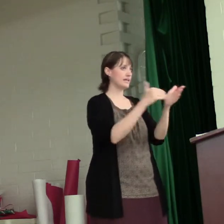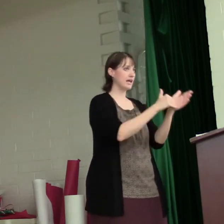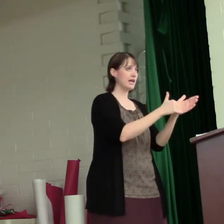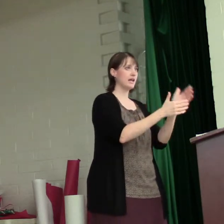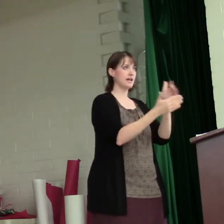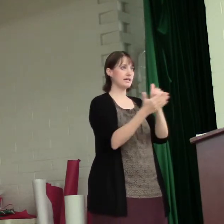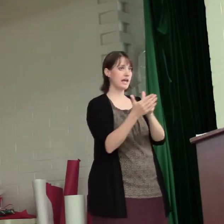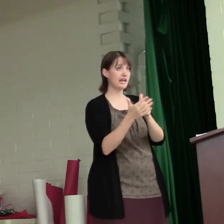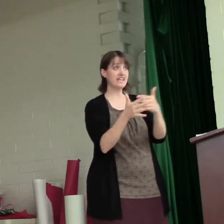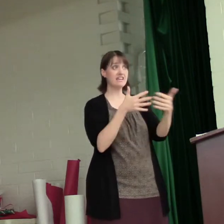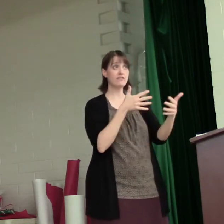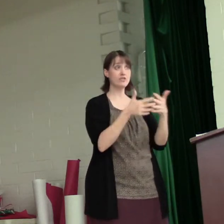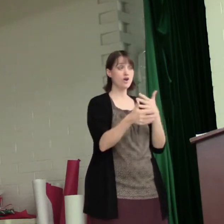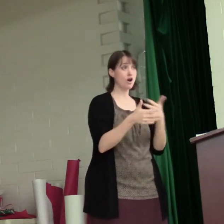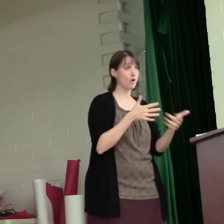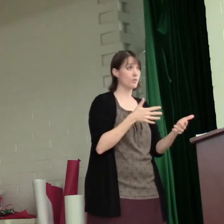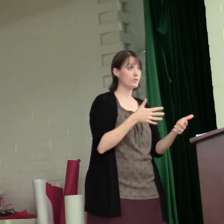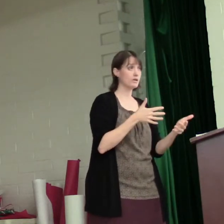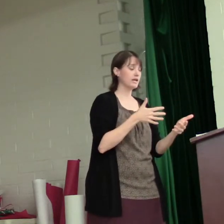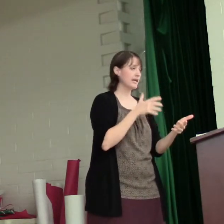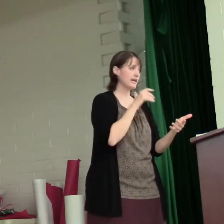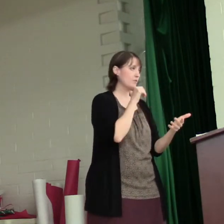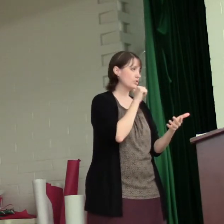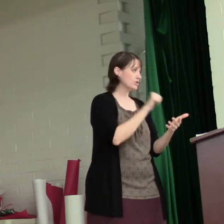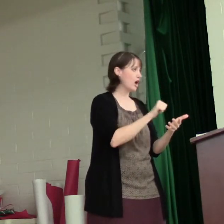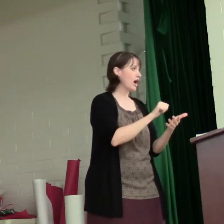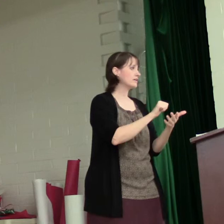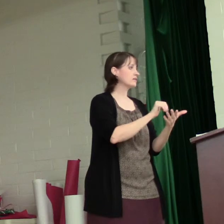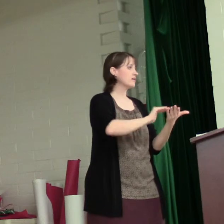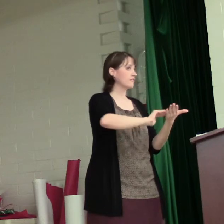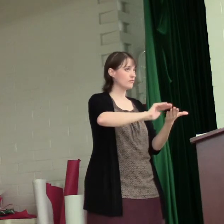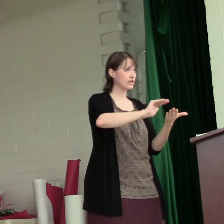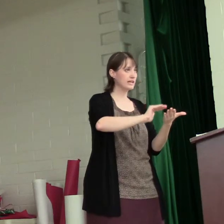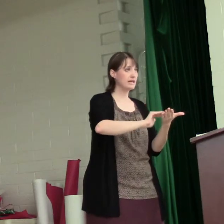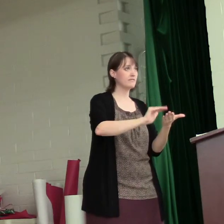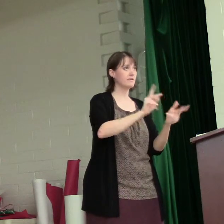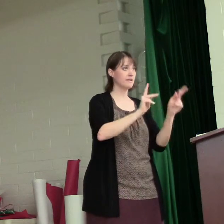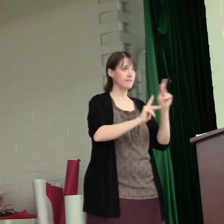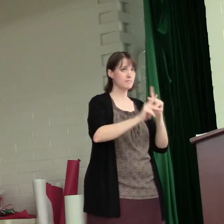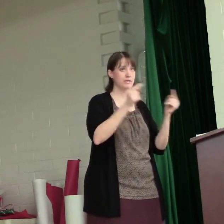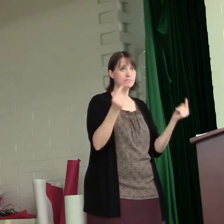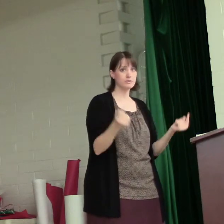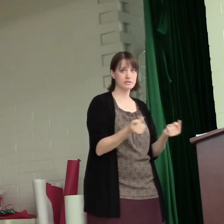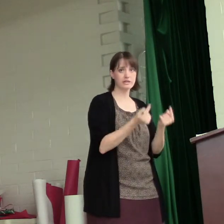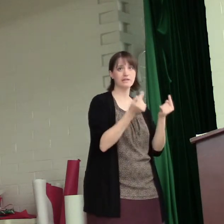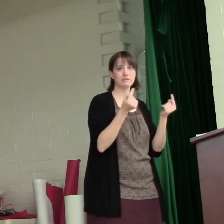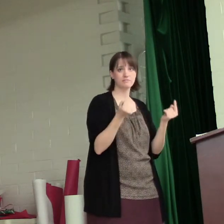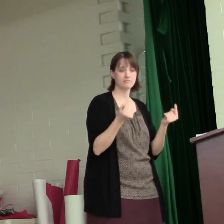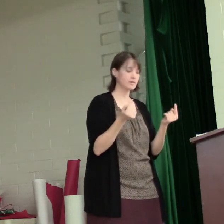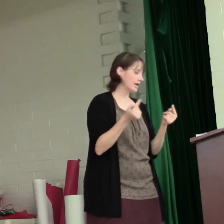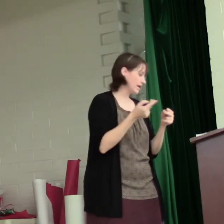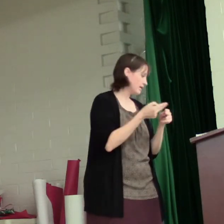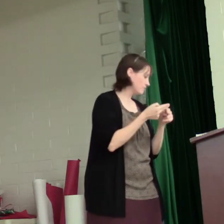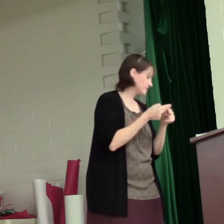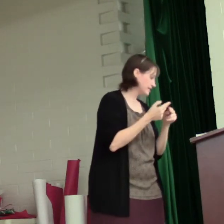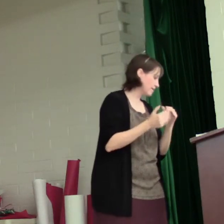again and again, even though it would not forgive the people's sin. It was a